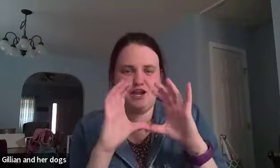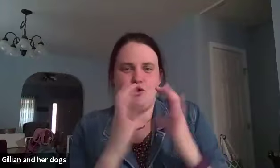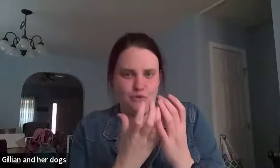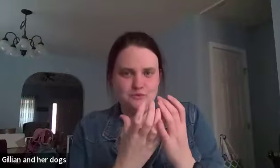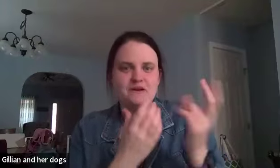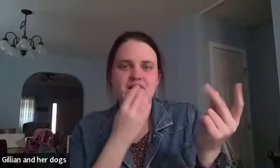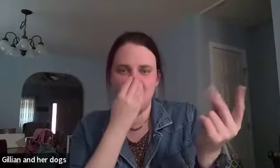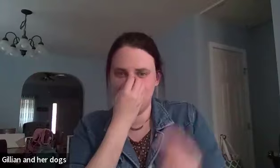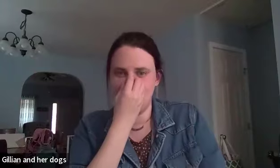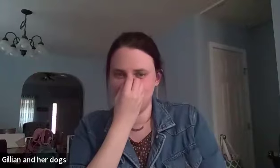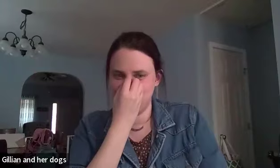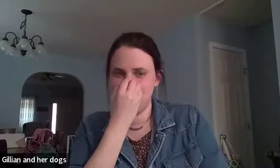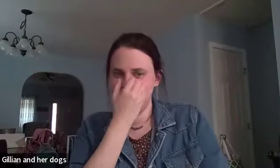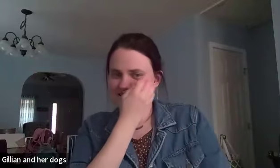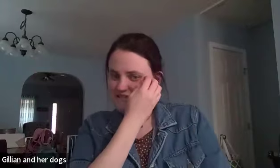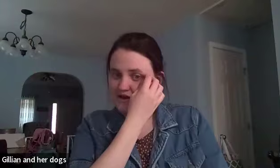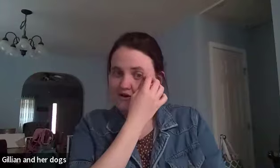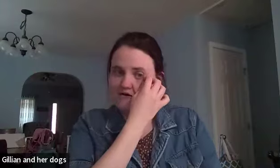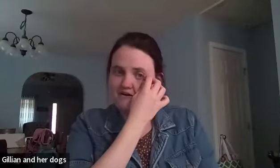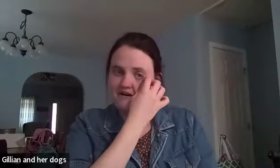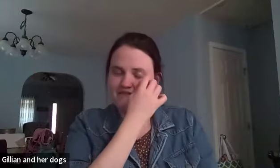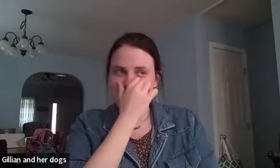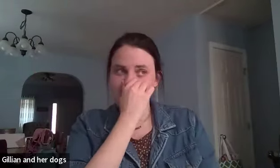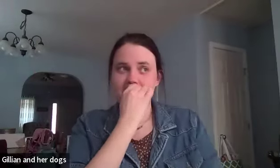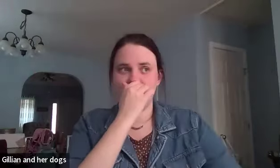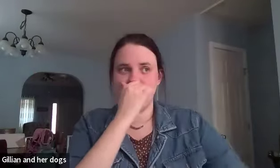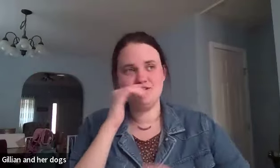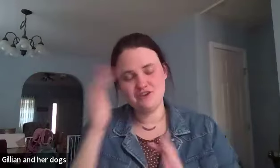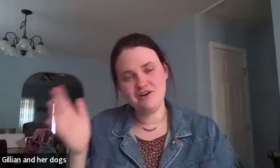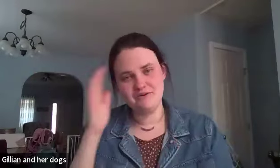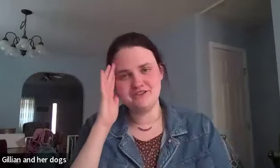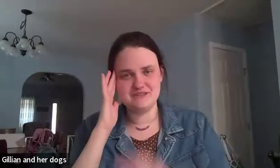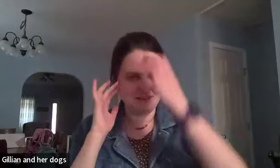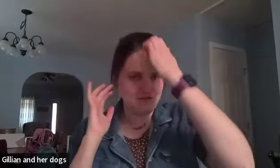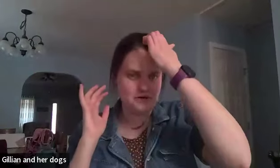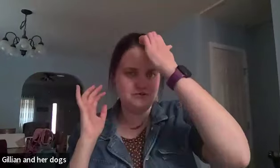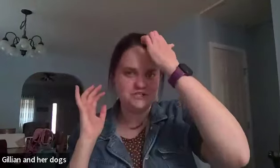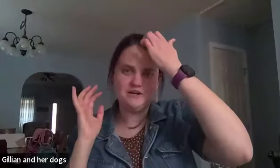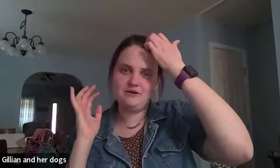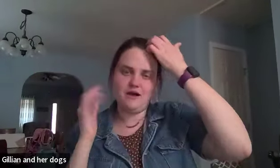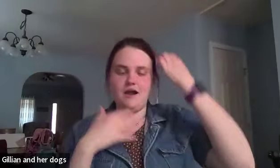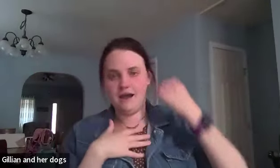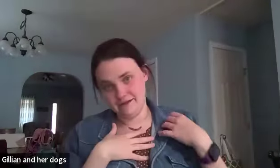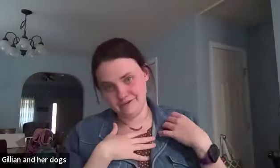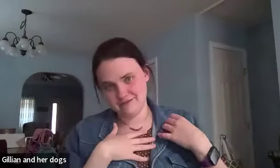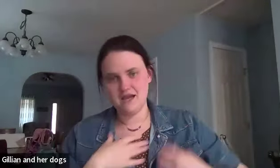a group of dogs. So for if you ever struggle with those kinds of words, which I know I do